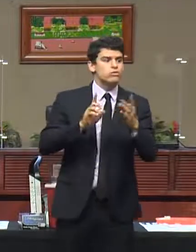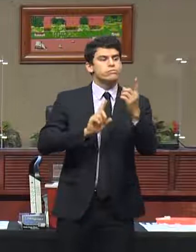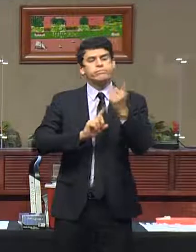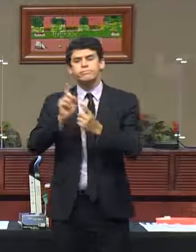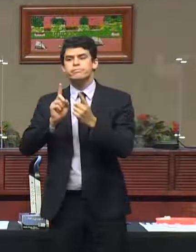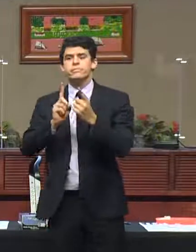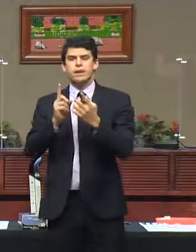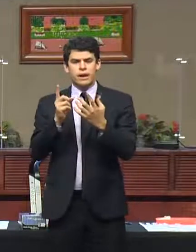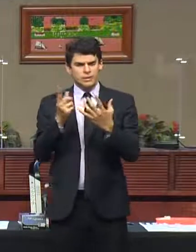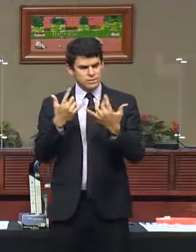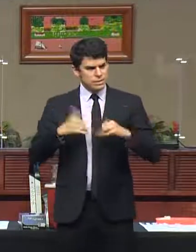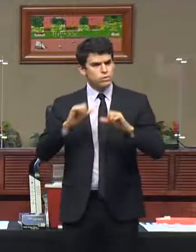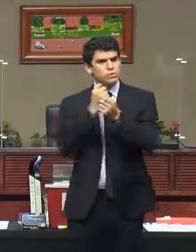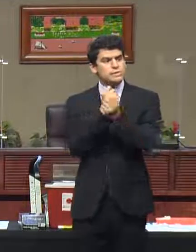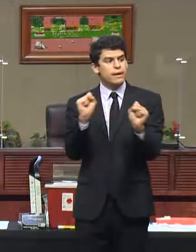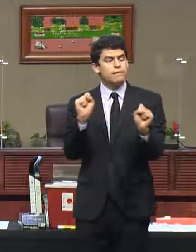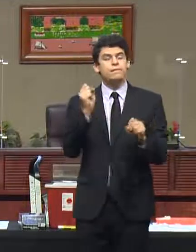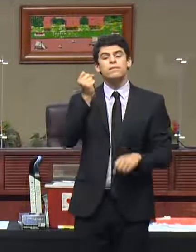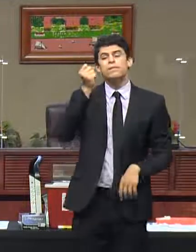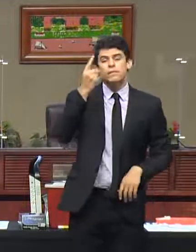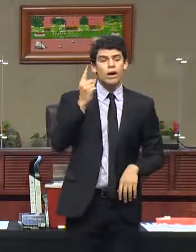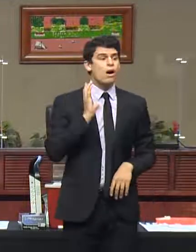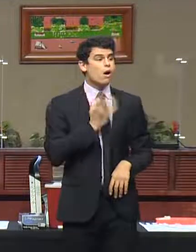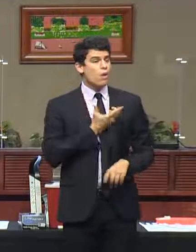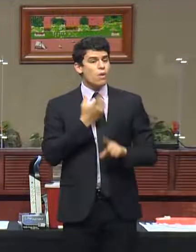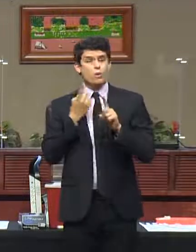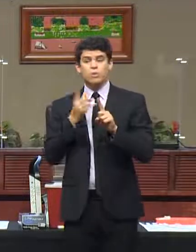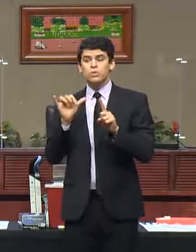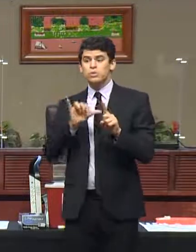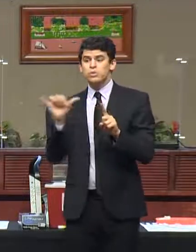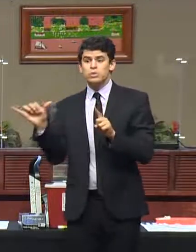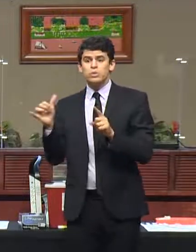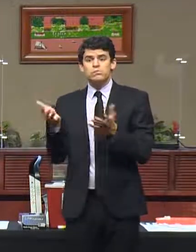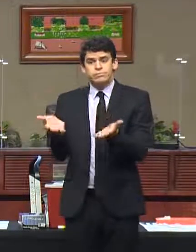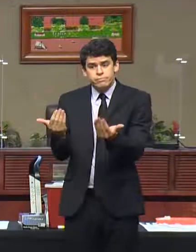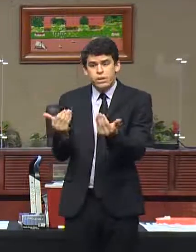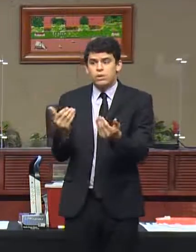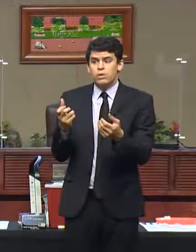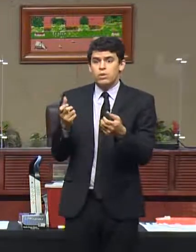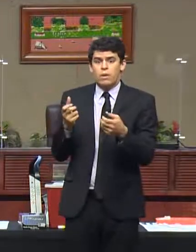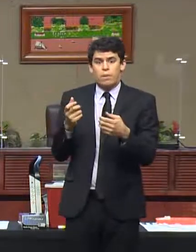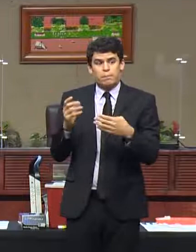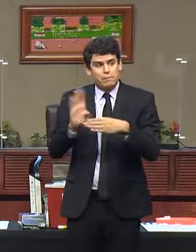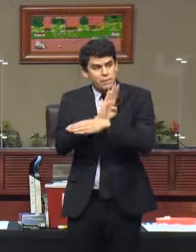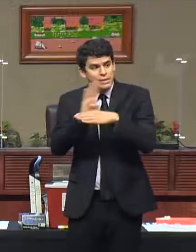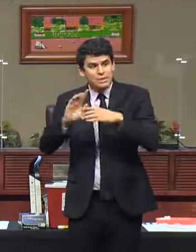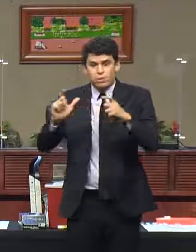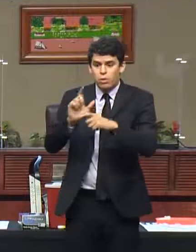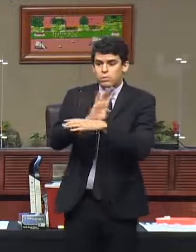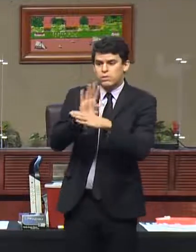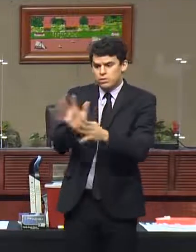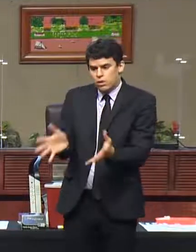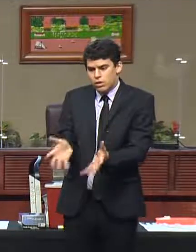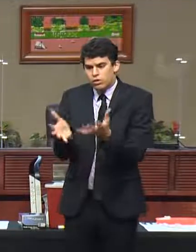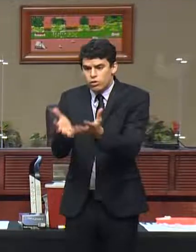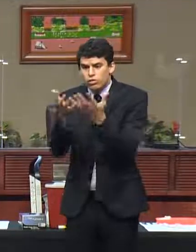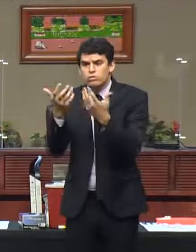that needs to be reopening their offices, so we want to be an example for that.